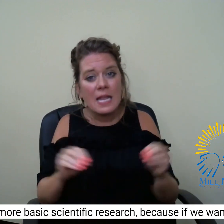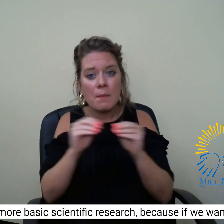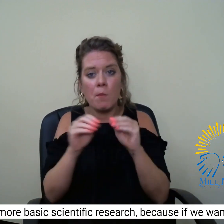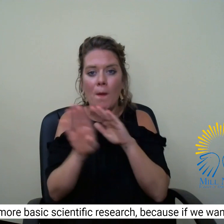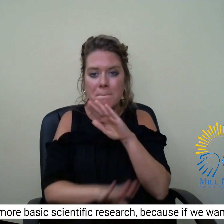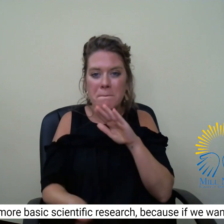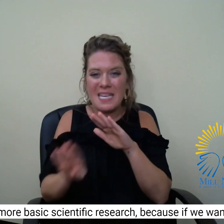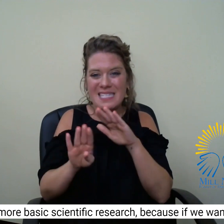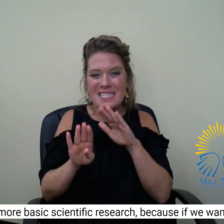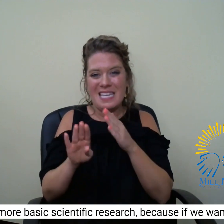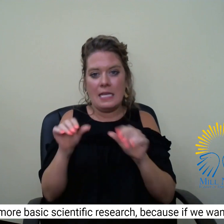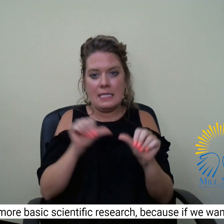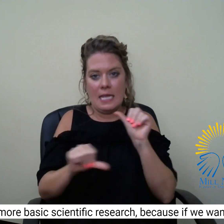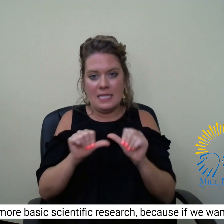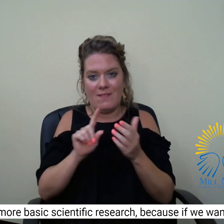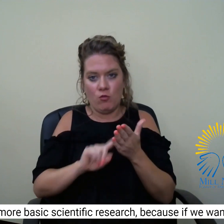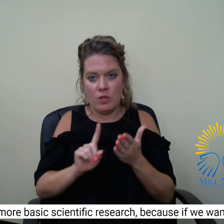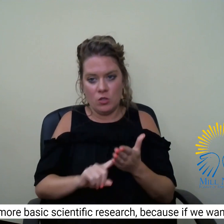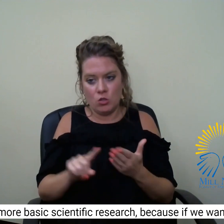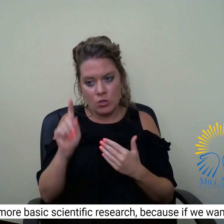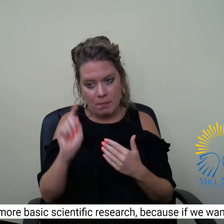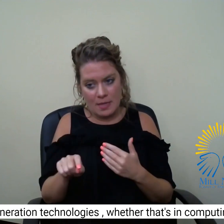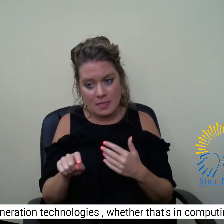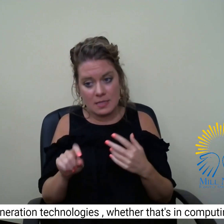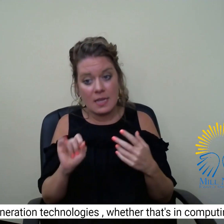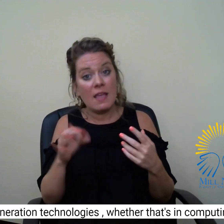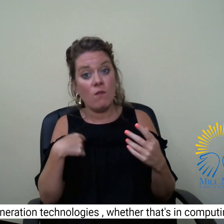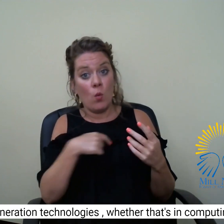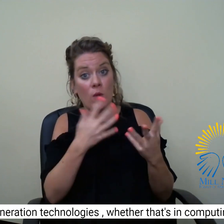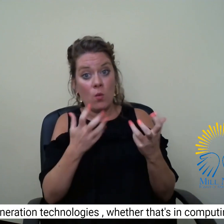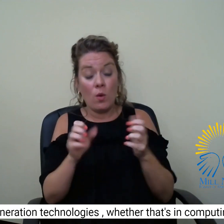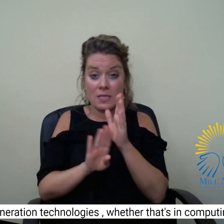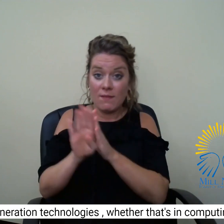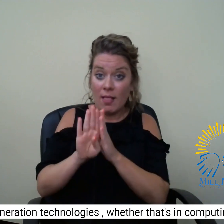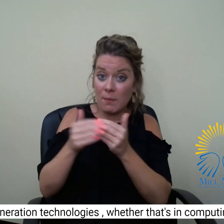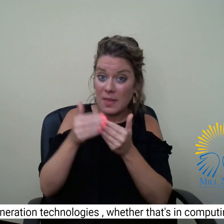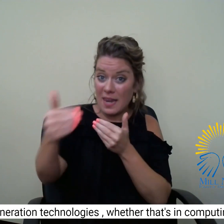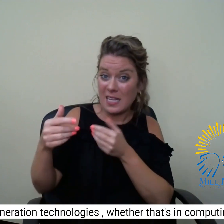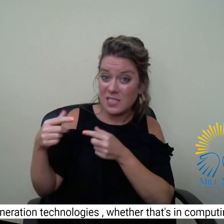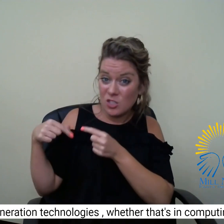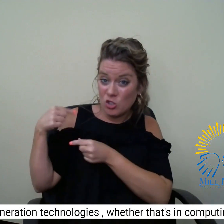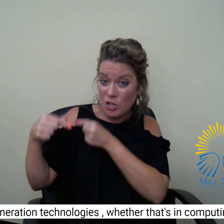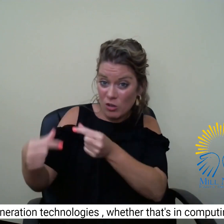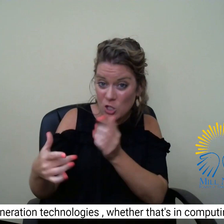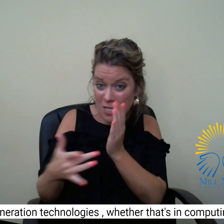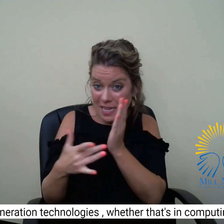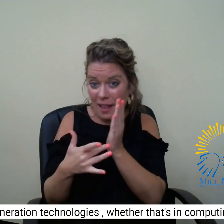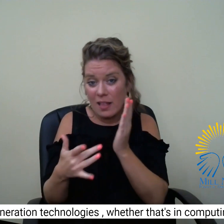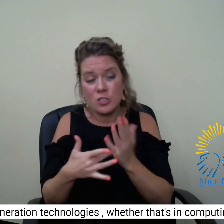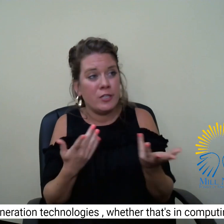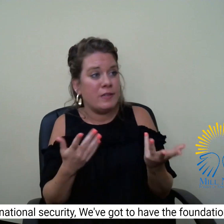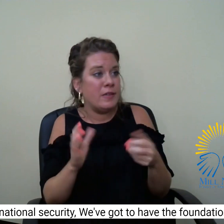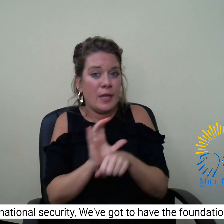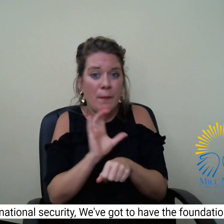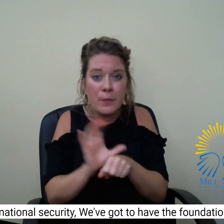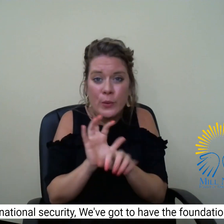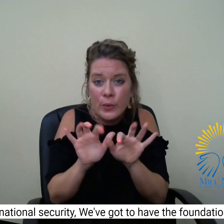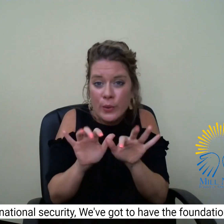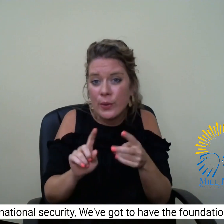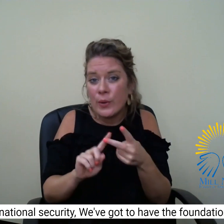scientific research. Because if we want to develop the next generation technologies, whether that's in computing, in healthcare, or in